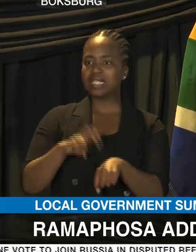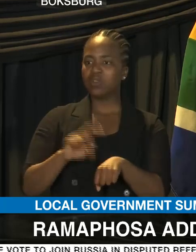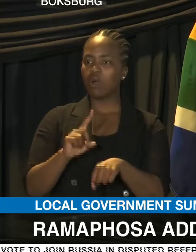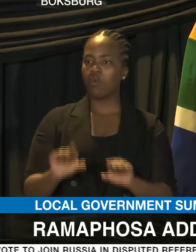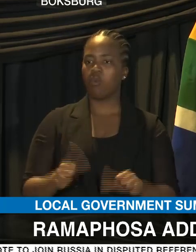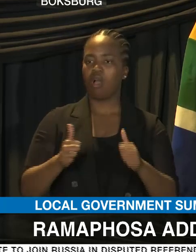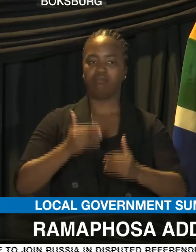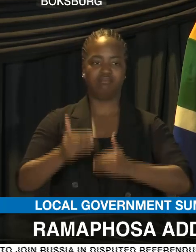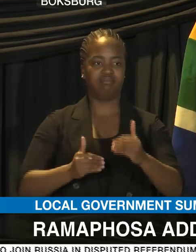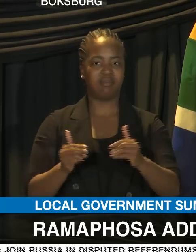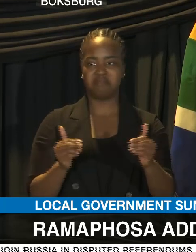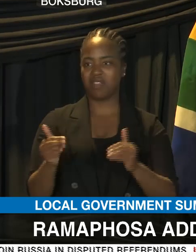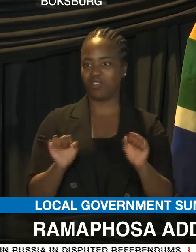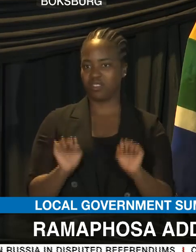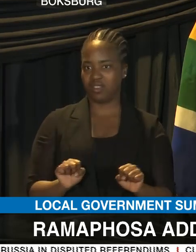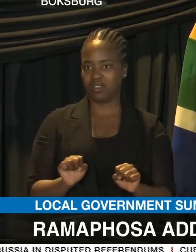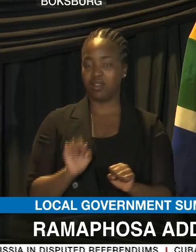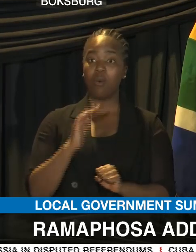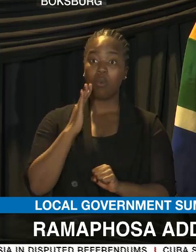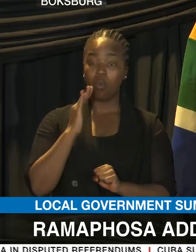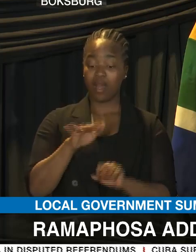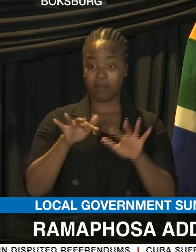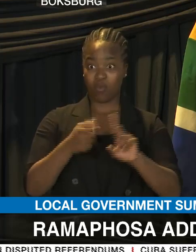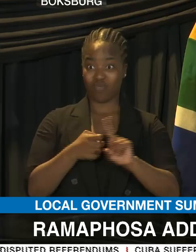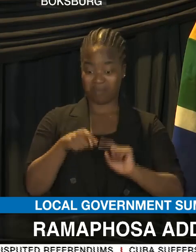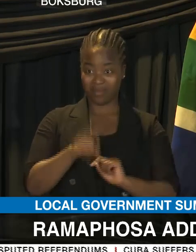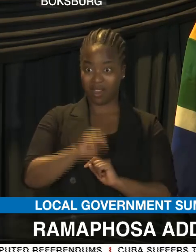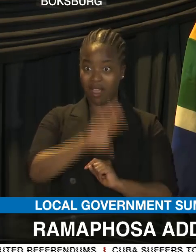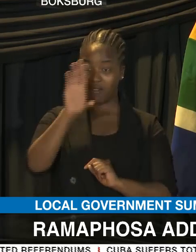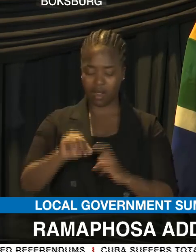run. When these domestic investors, as well as